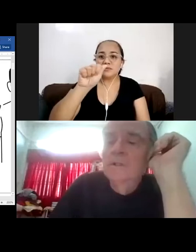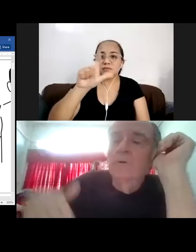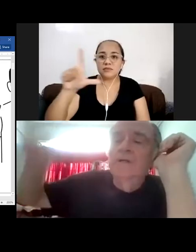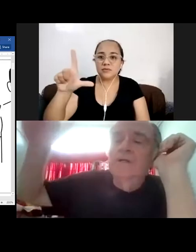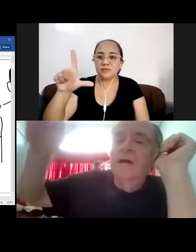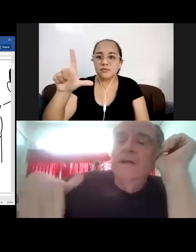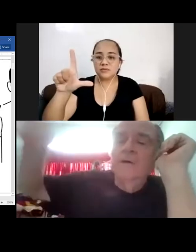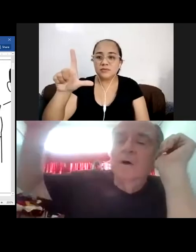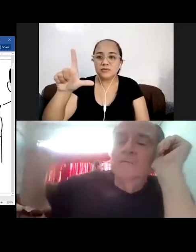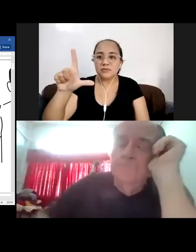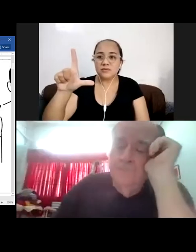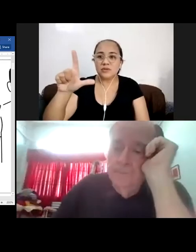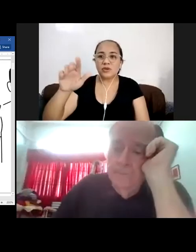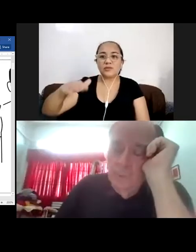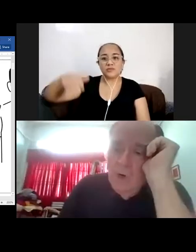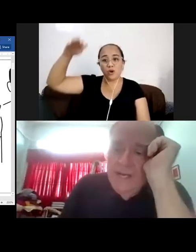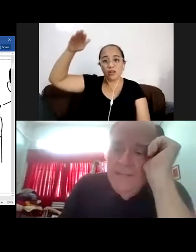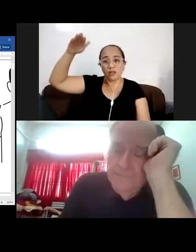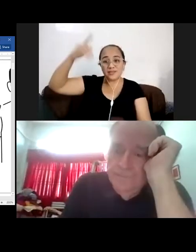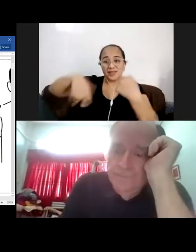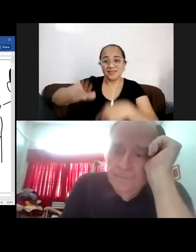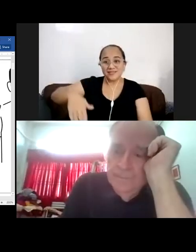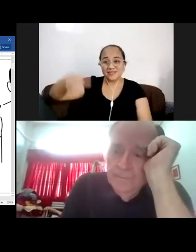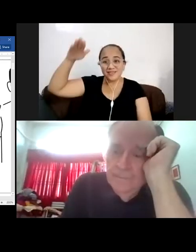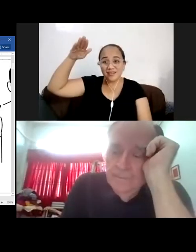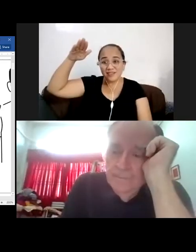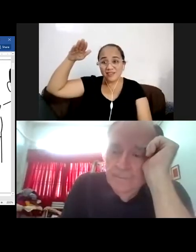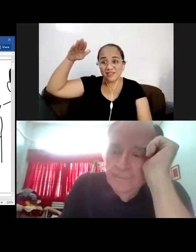So you can sign that tall, tall men.